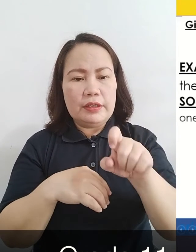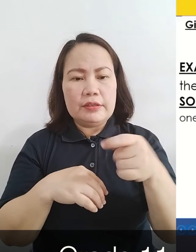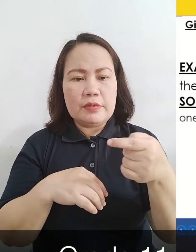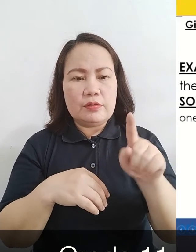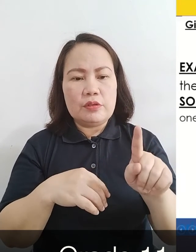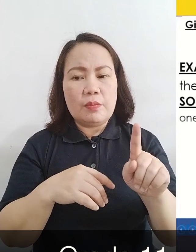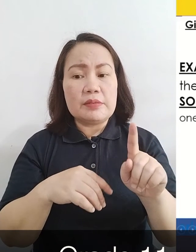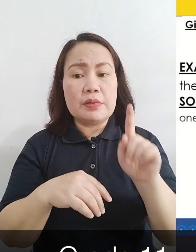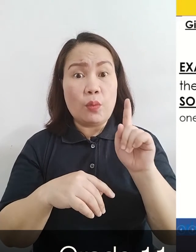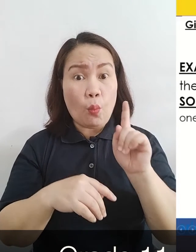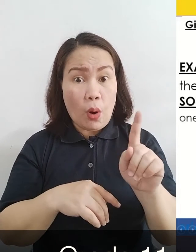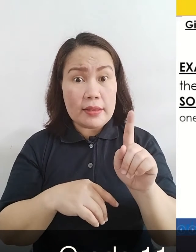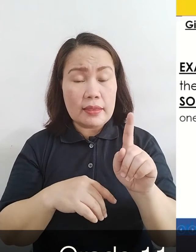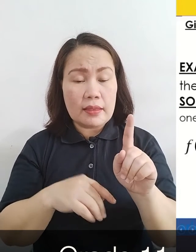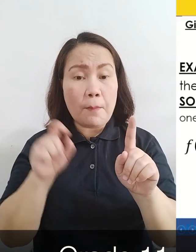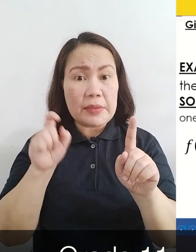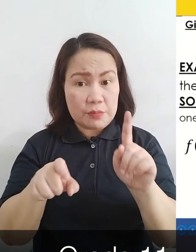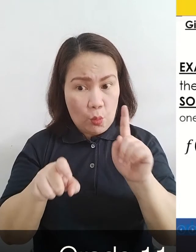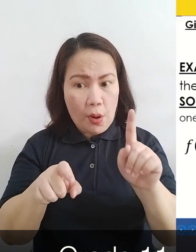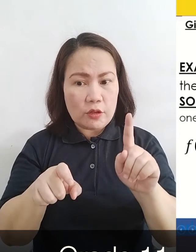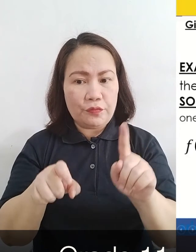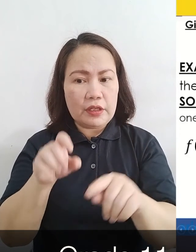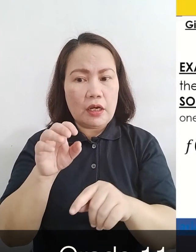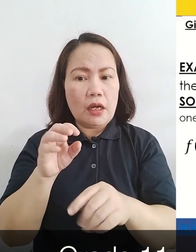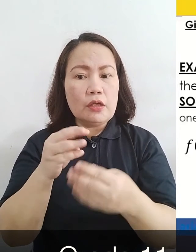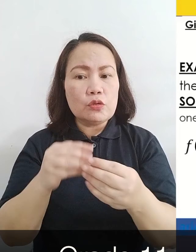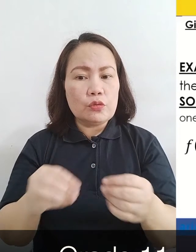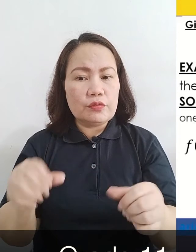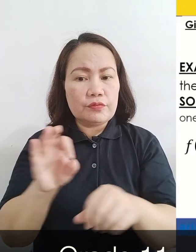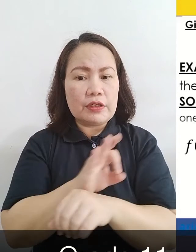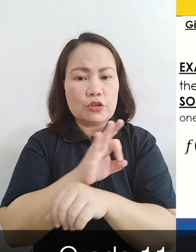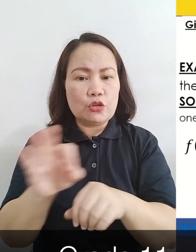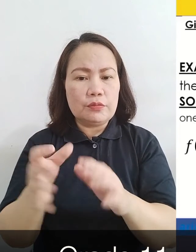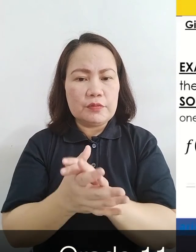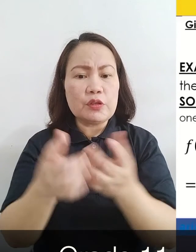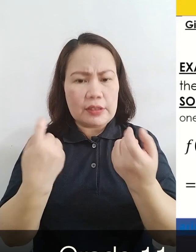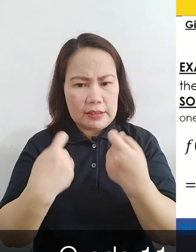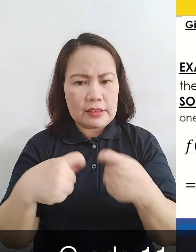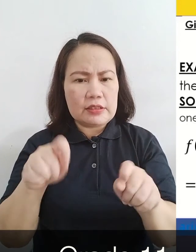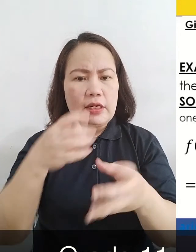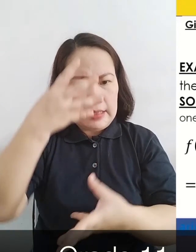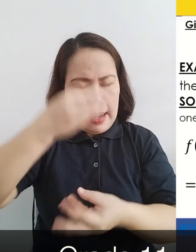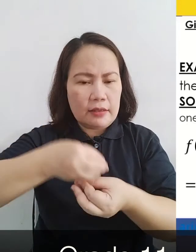solution. So, let's try f of x and r of x. So, add natin.